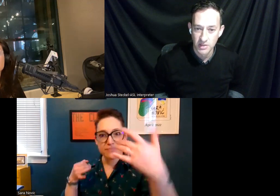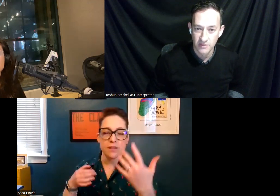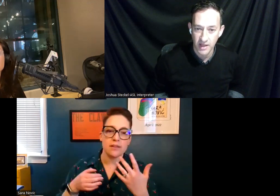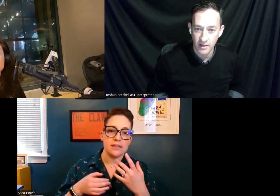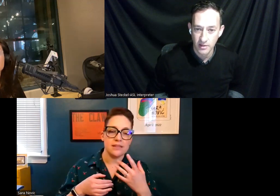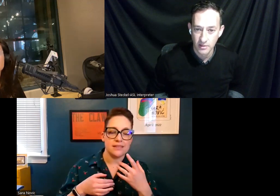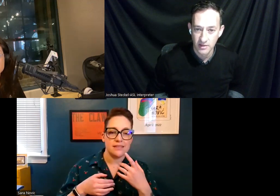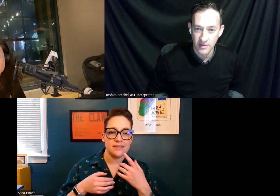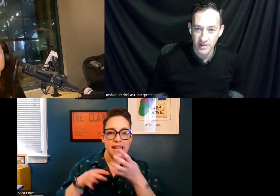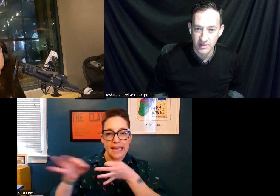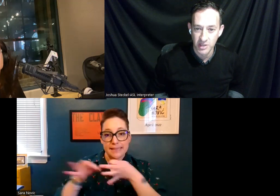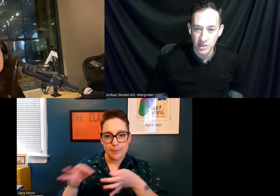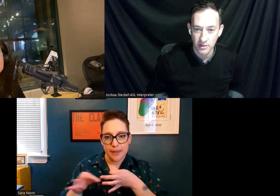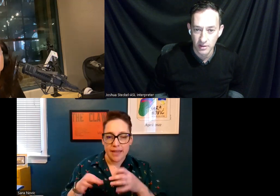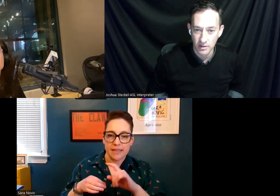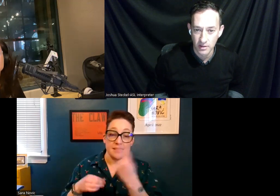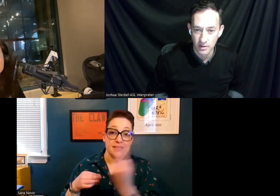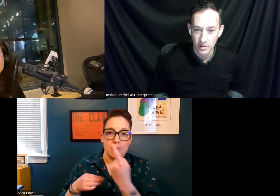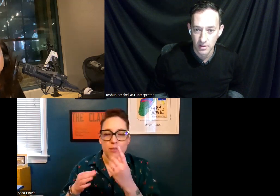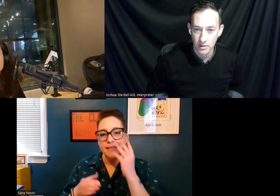because of that division